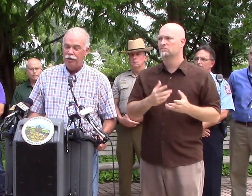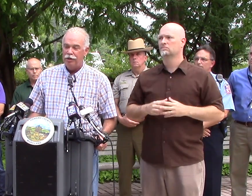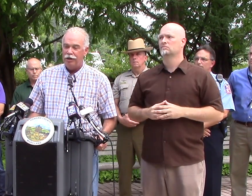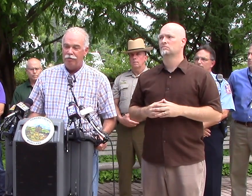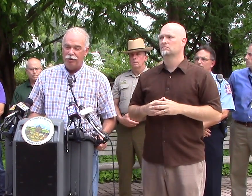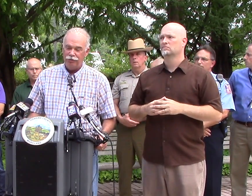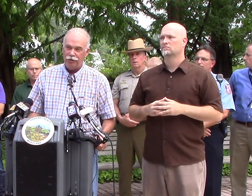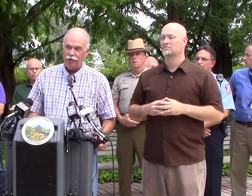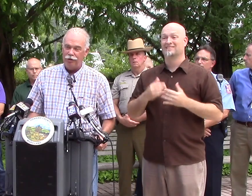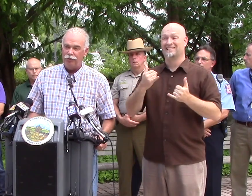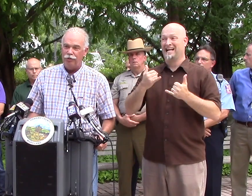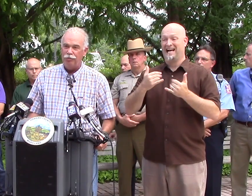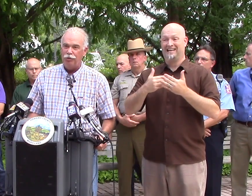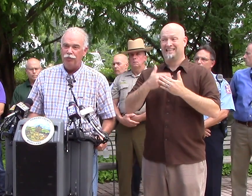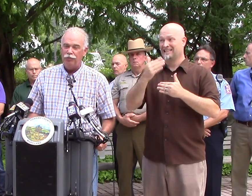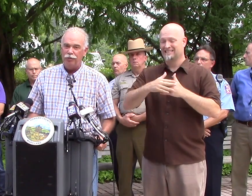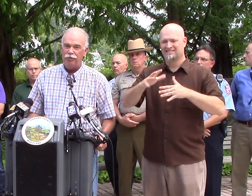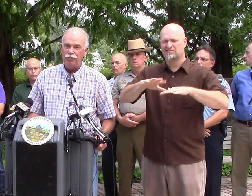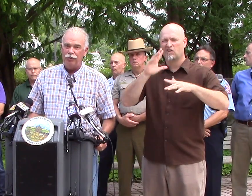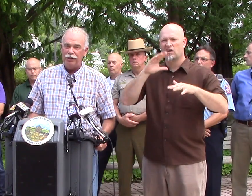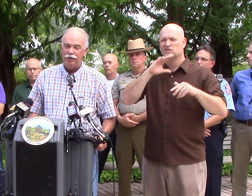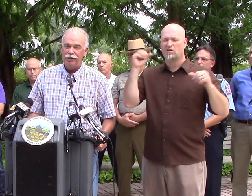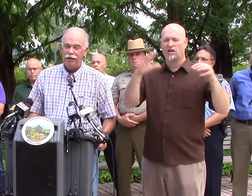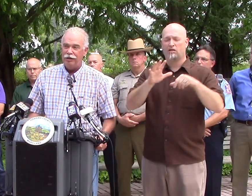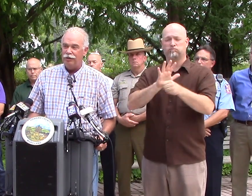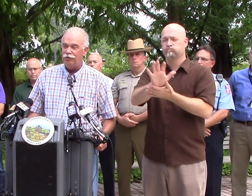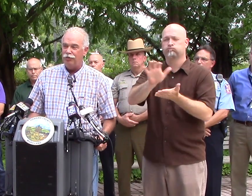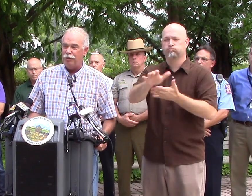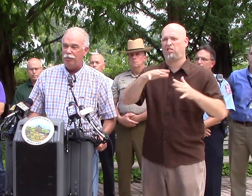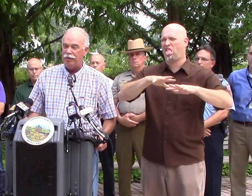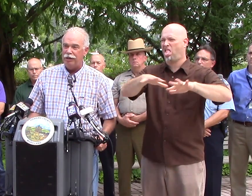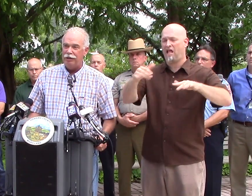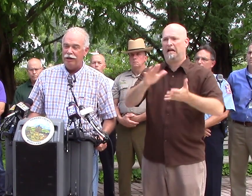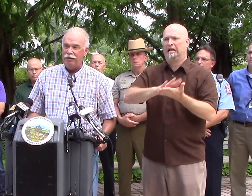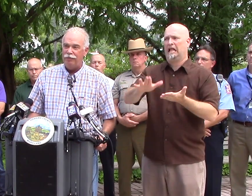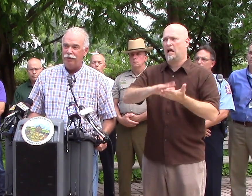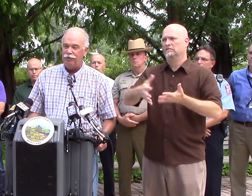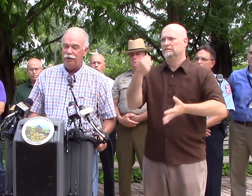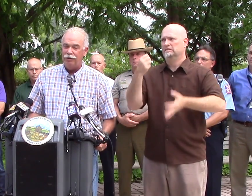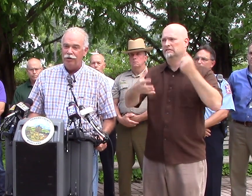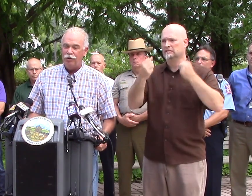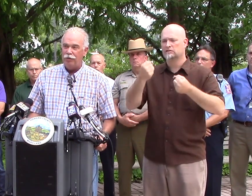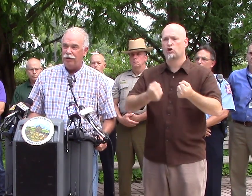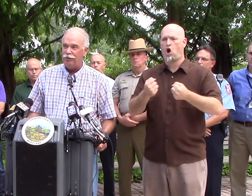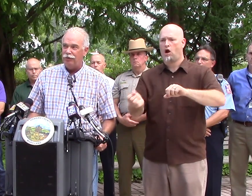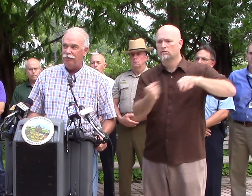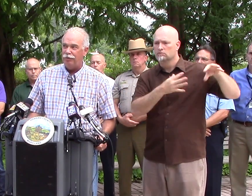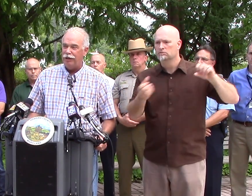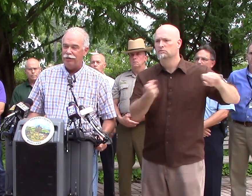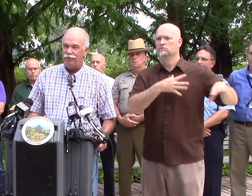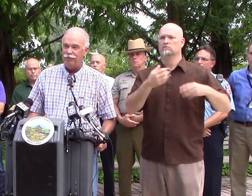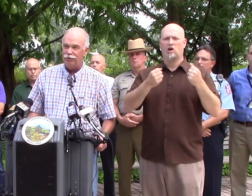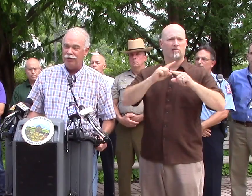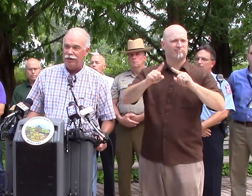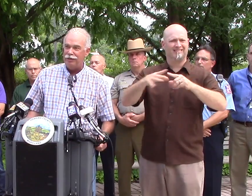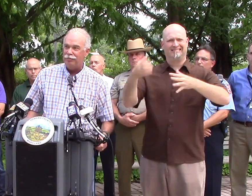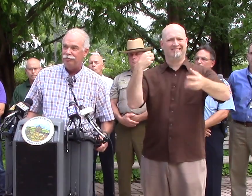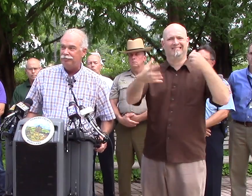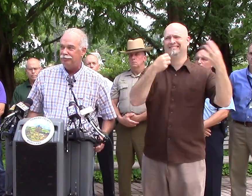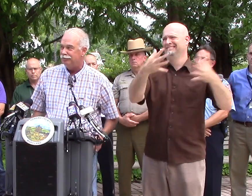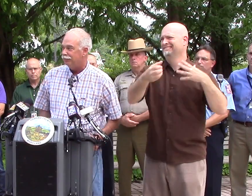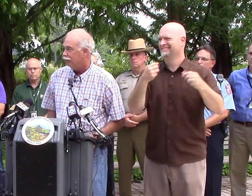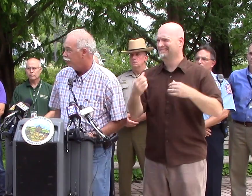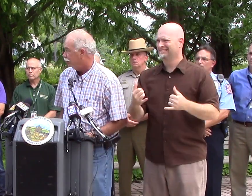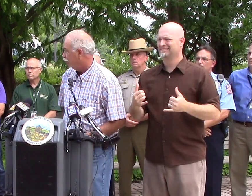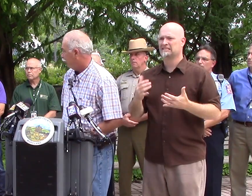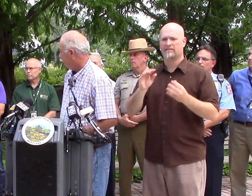removal. Once the cars are removed from the street and in the stream, we'll begin that effort over the next several days. So thank you.